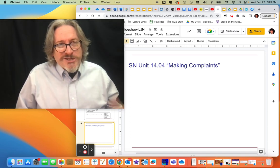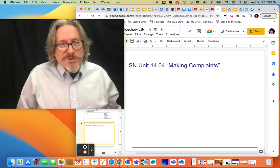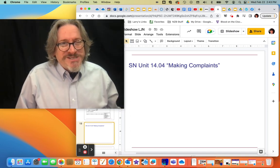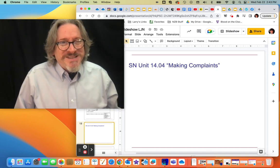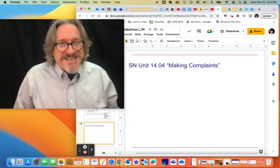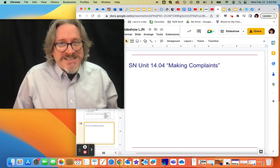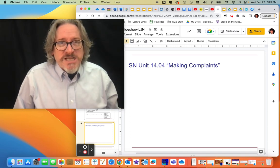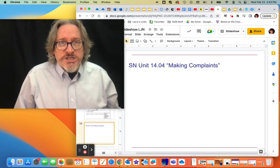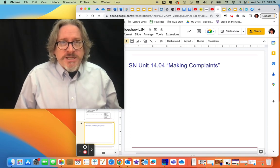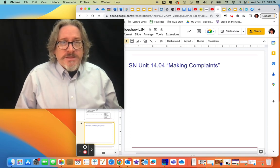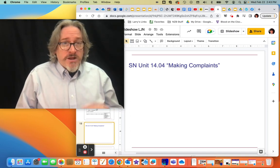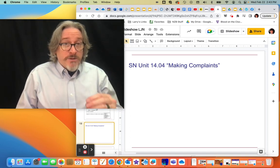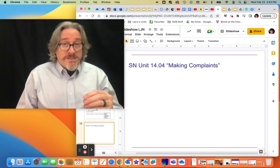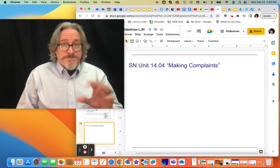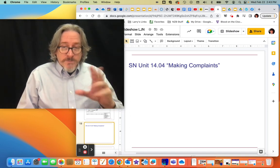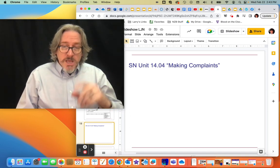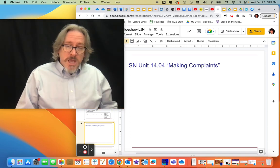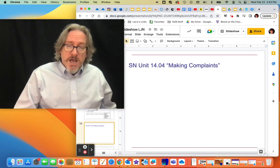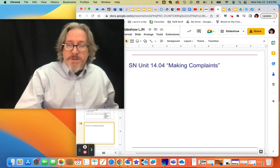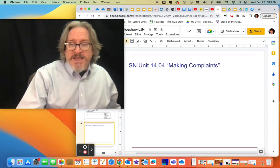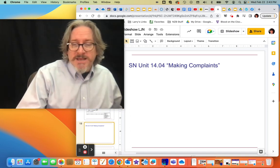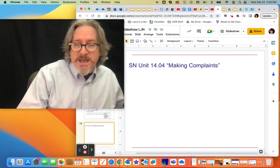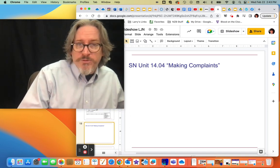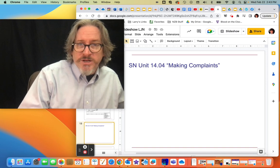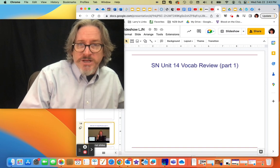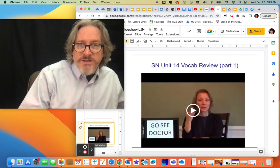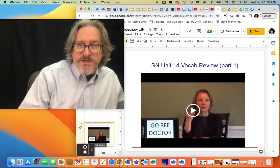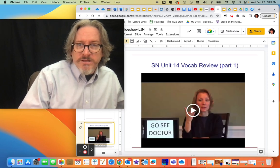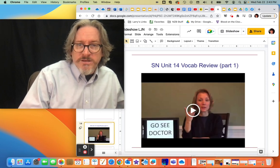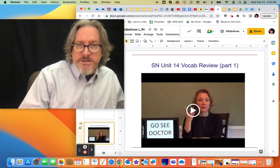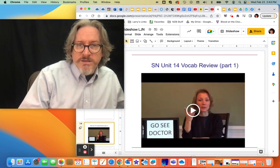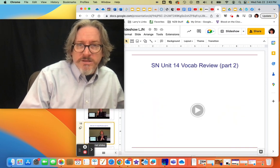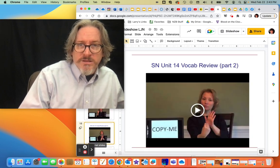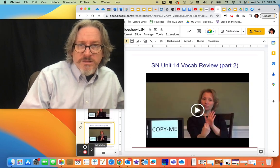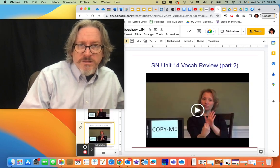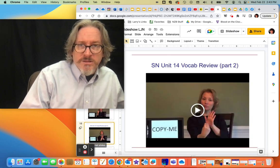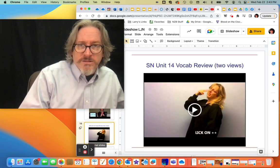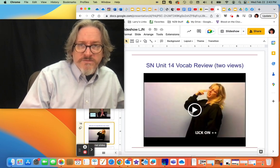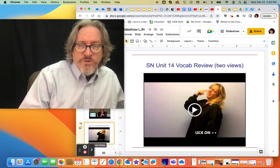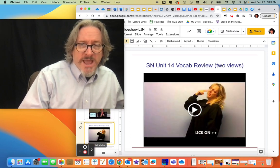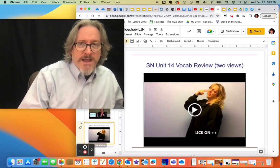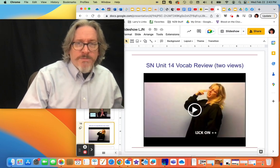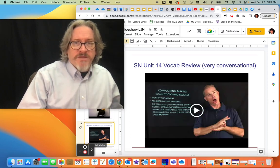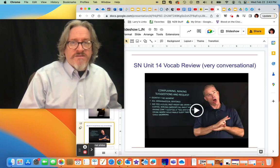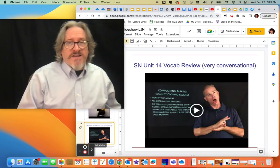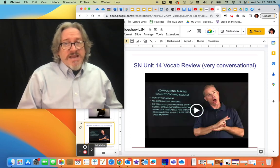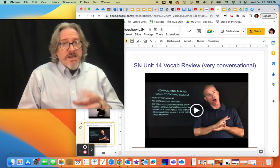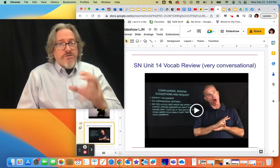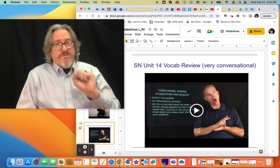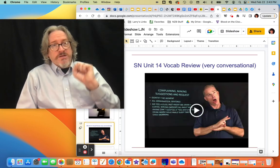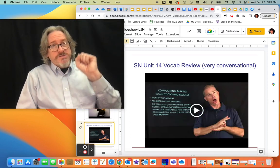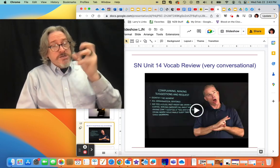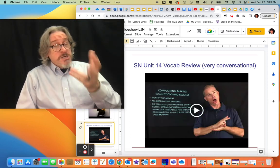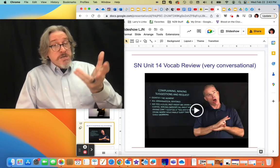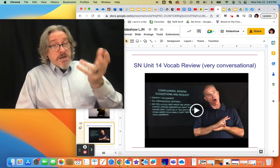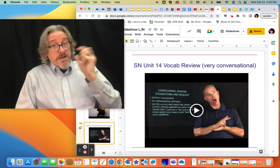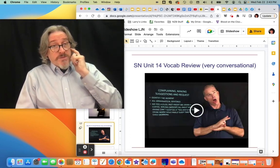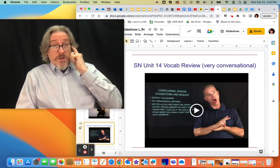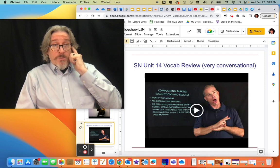I tend to do most of this in discussion in there anyways. Again, I put in the vocab, and if I find any other